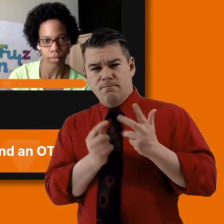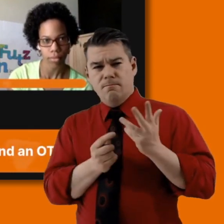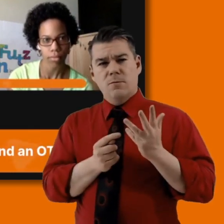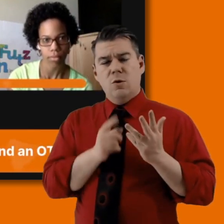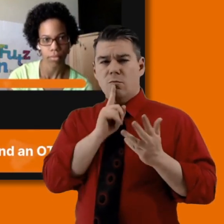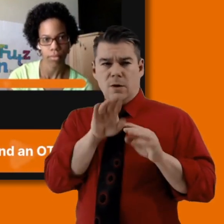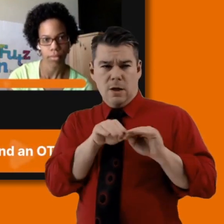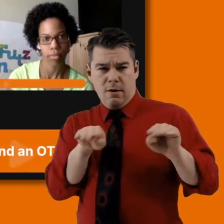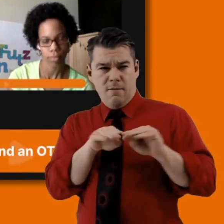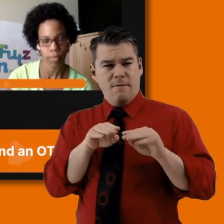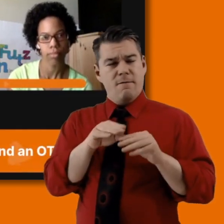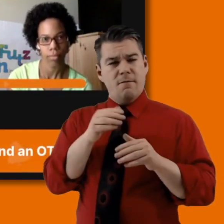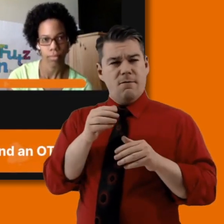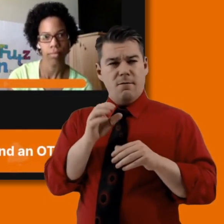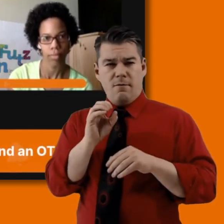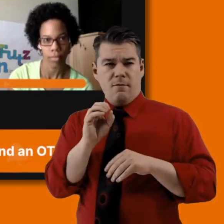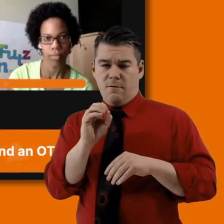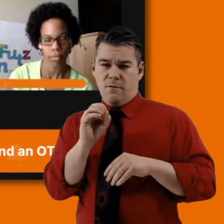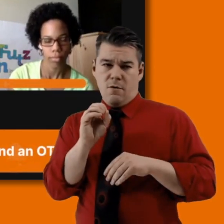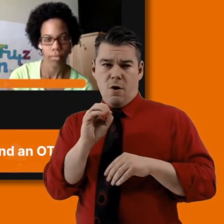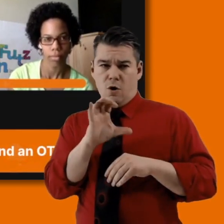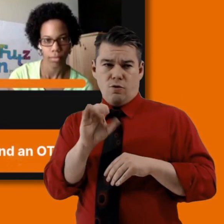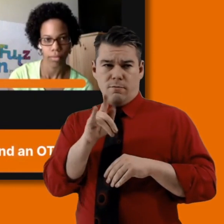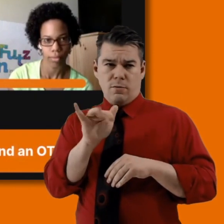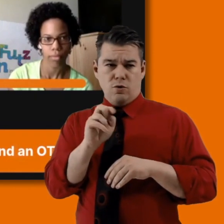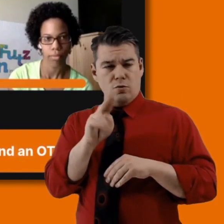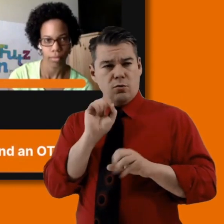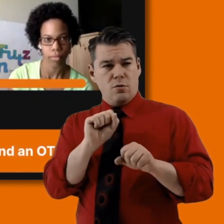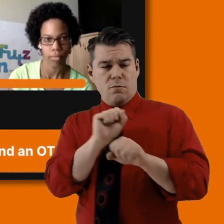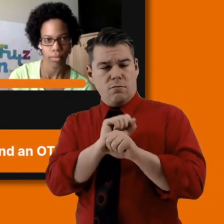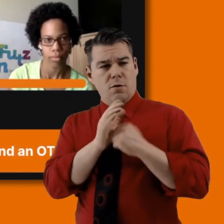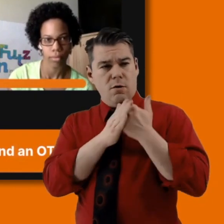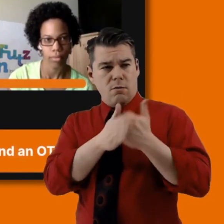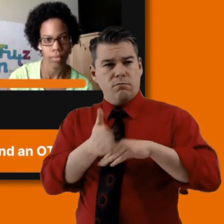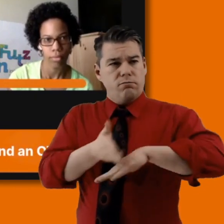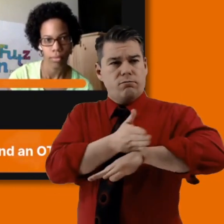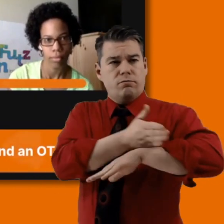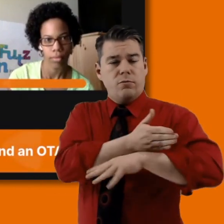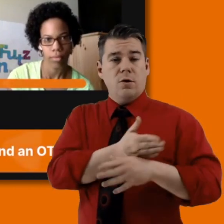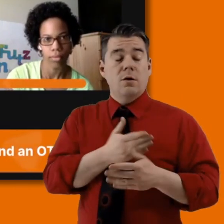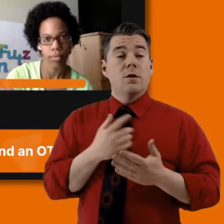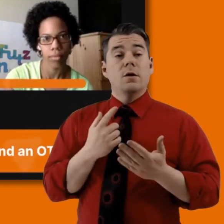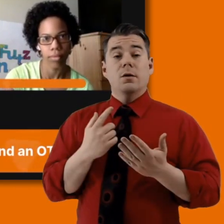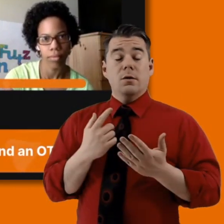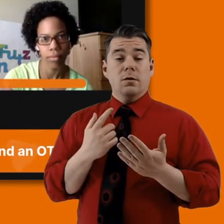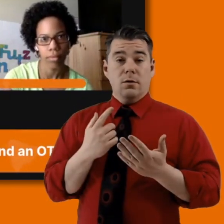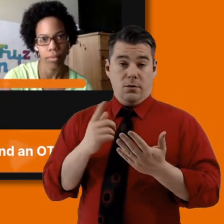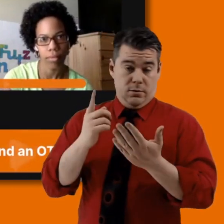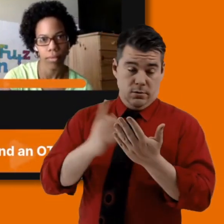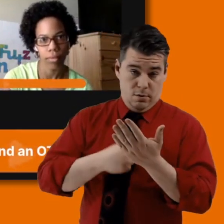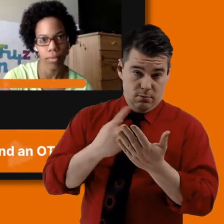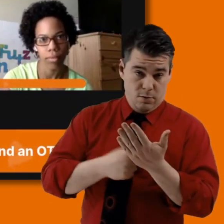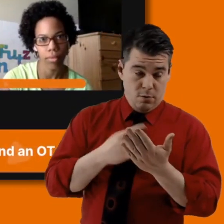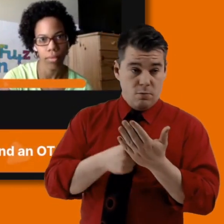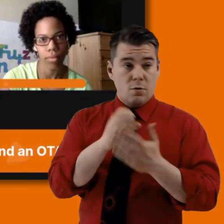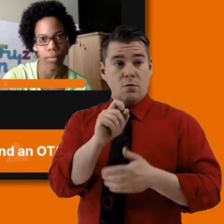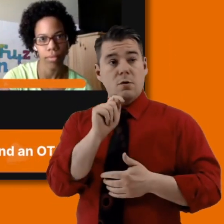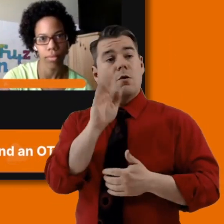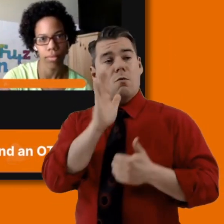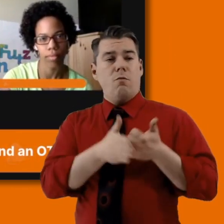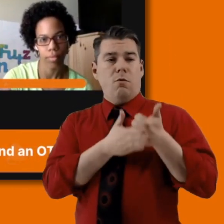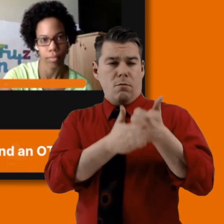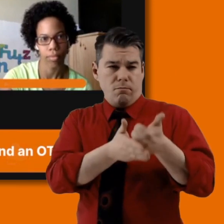occupation we can work on with you. And in some cases, the OT will then work on treating.